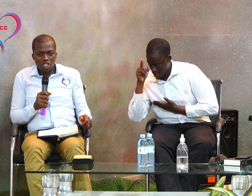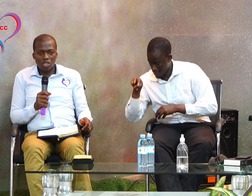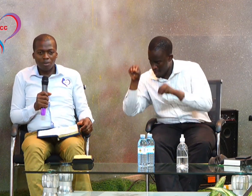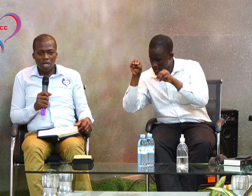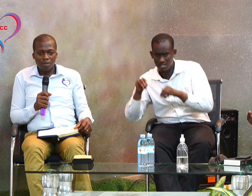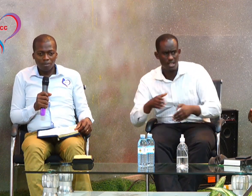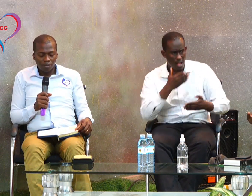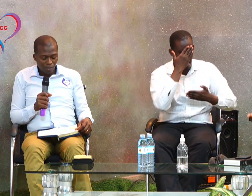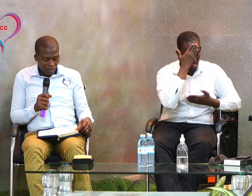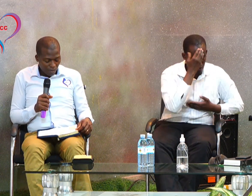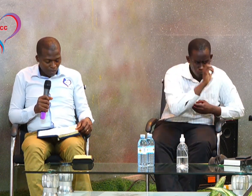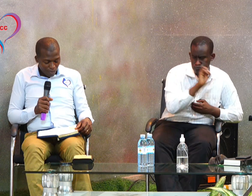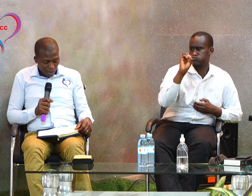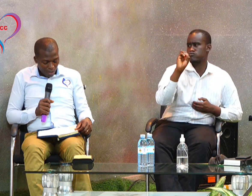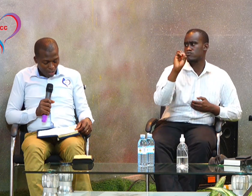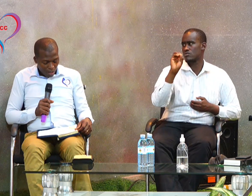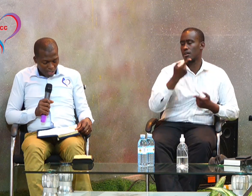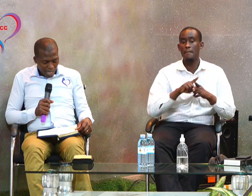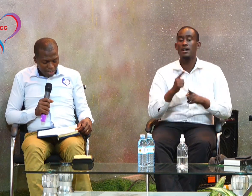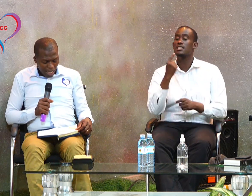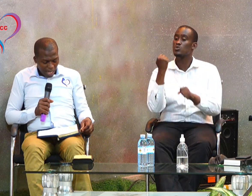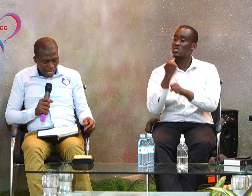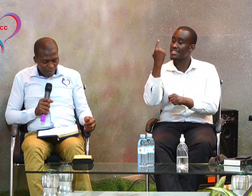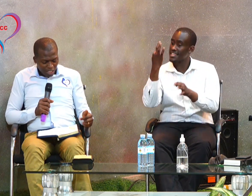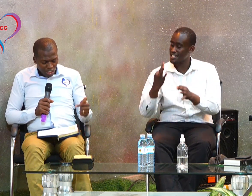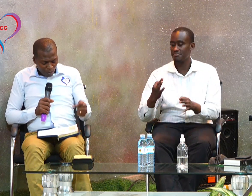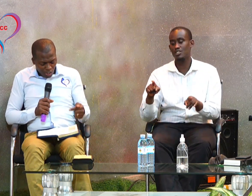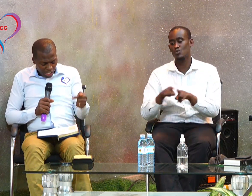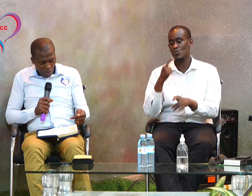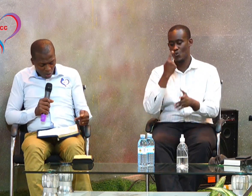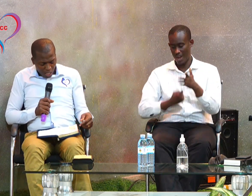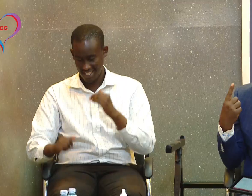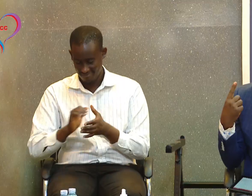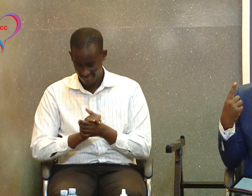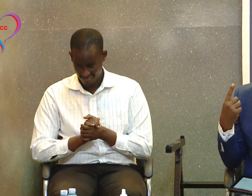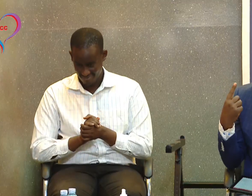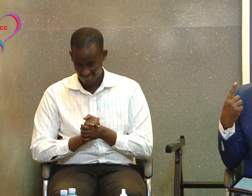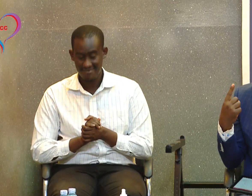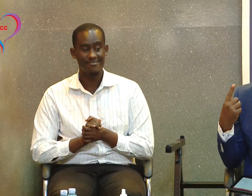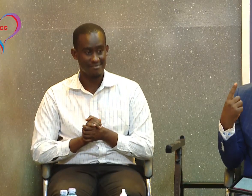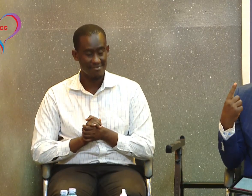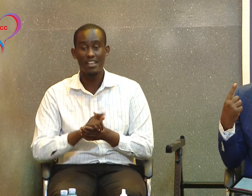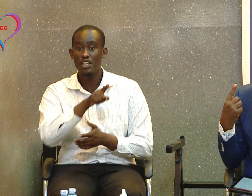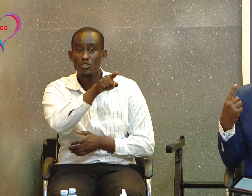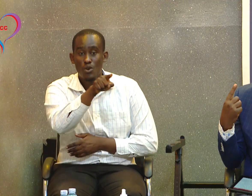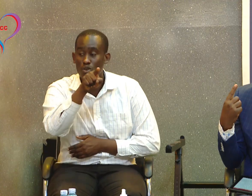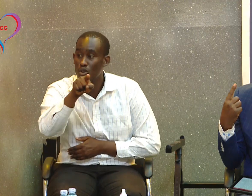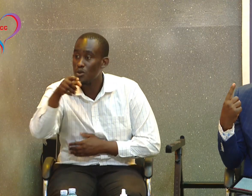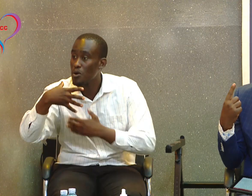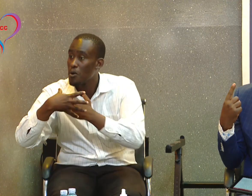tomuwa kitiibwa. So he says, this one thing I do. Kakati naye agamba nti kimu kye nkola. And this, we should copy this from